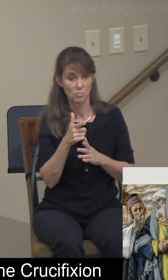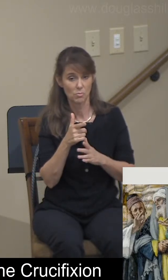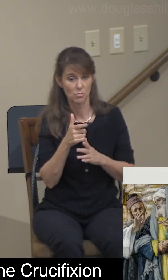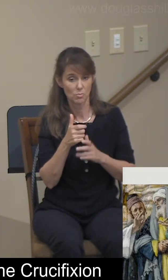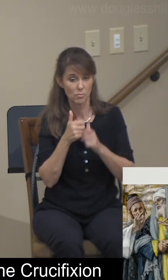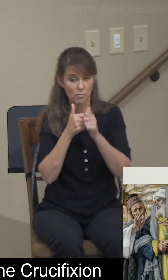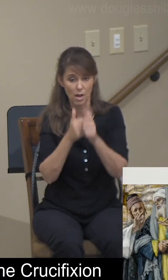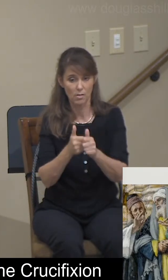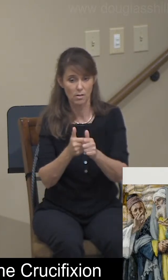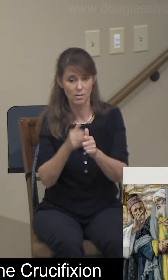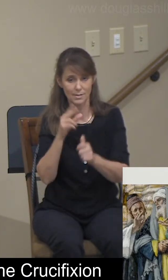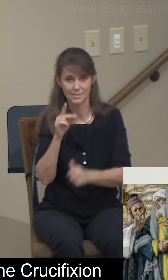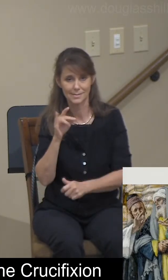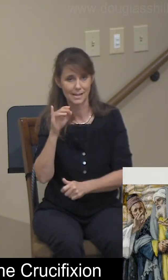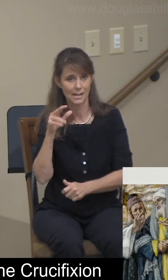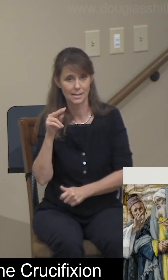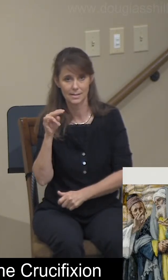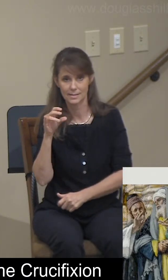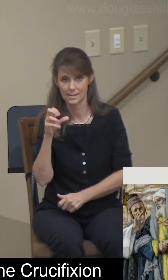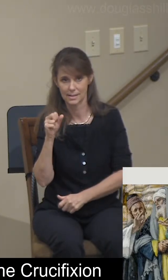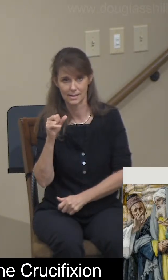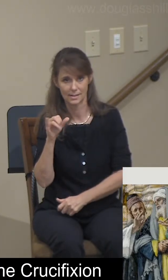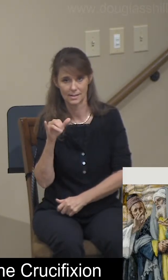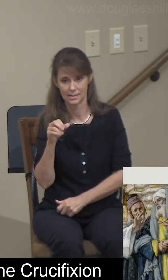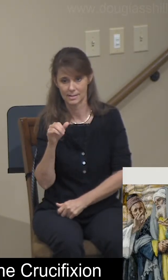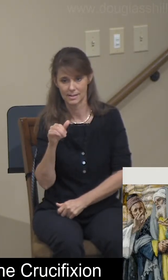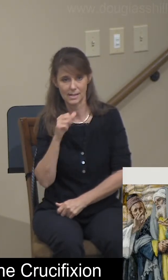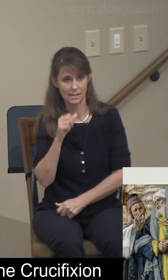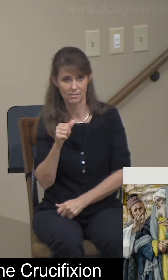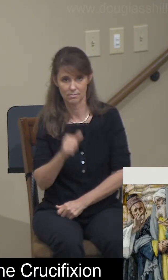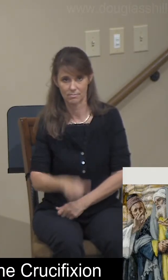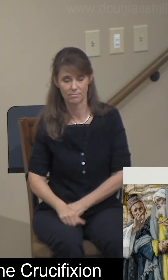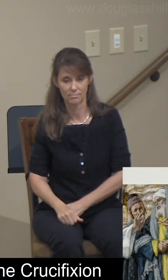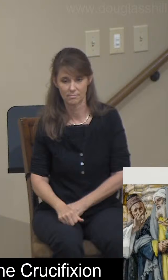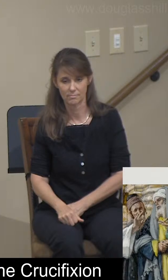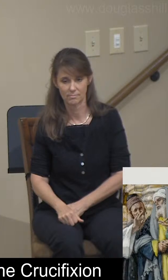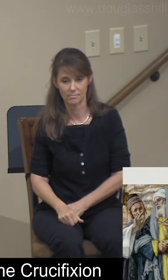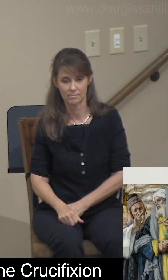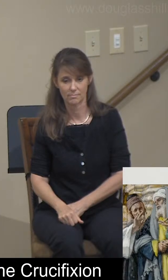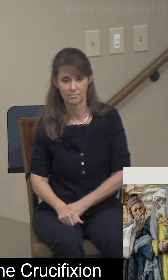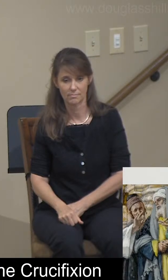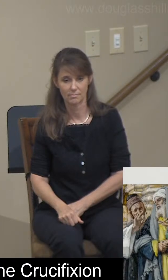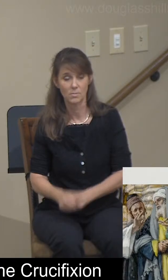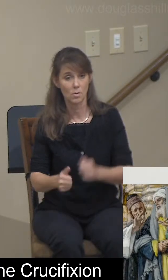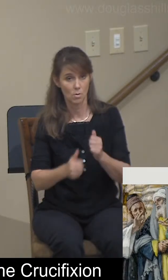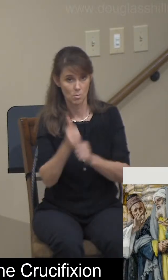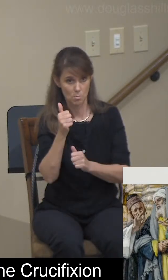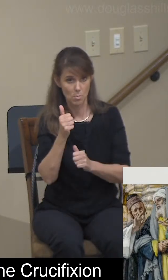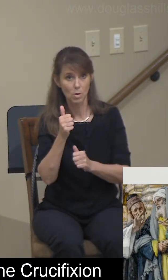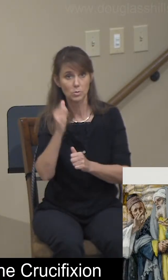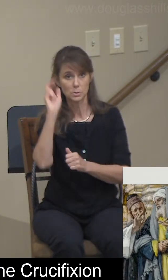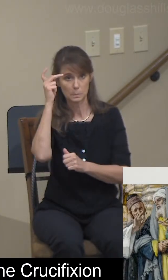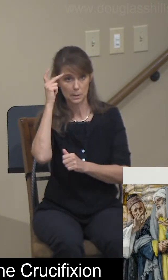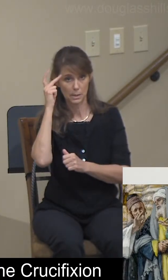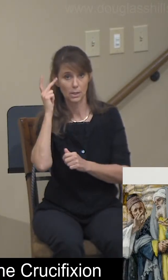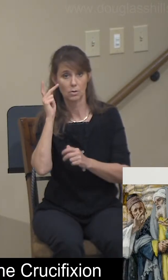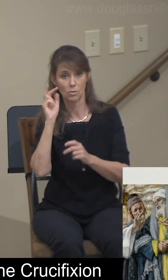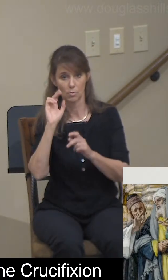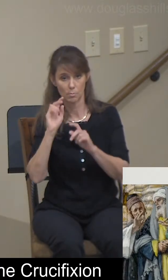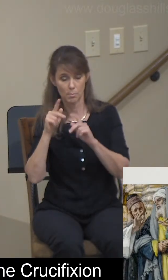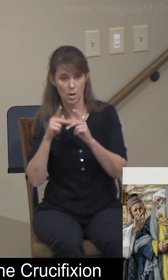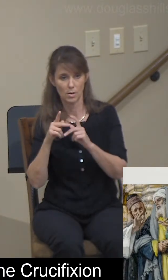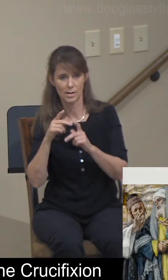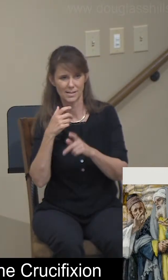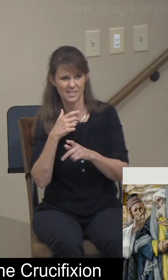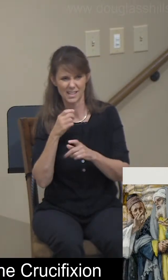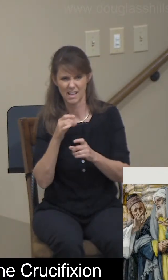emerges after the Maccabean period. They're not even loyal to it. Like most political parties, their hatred for their political